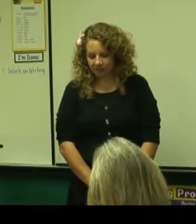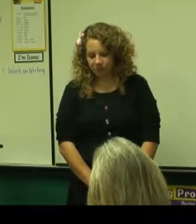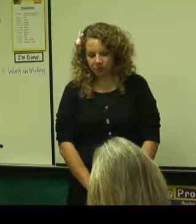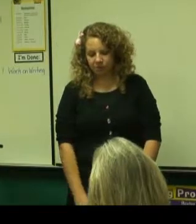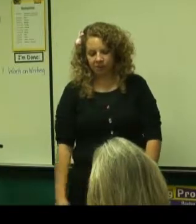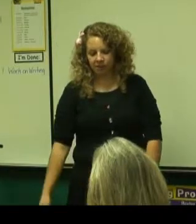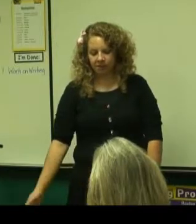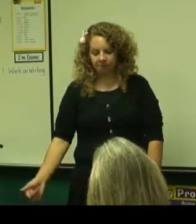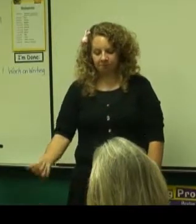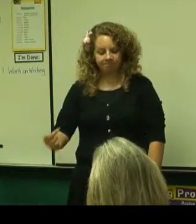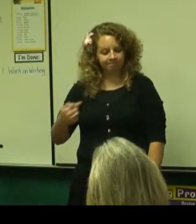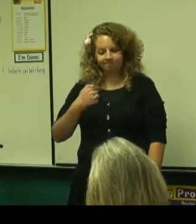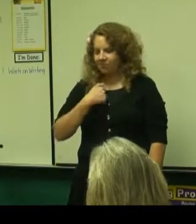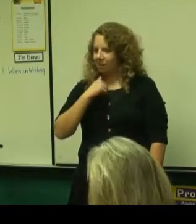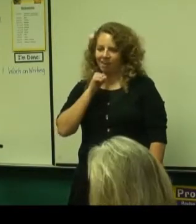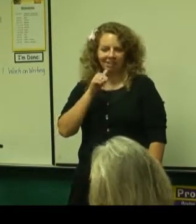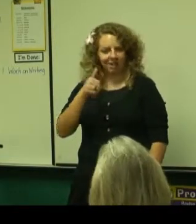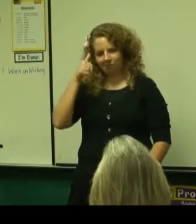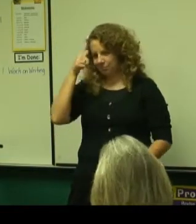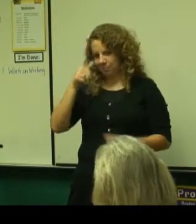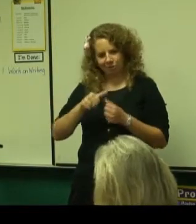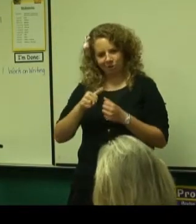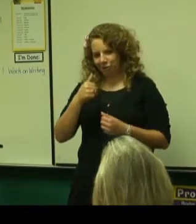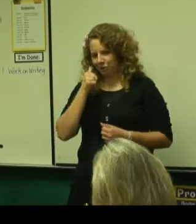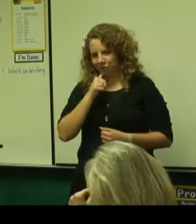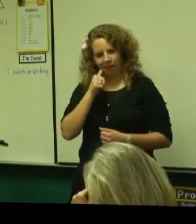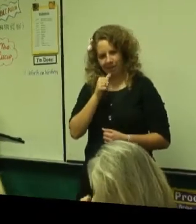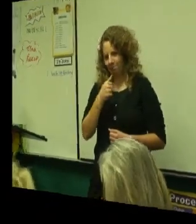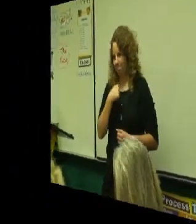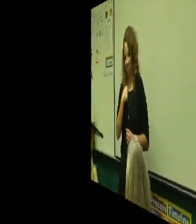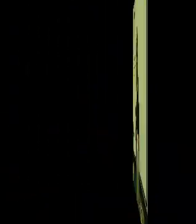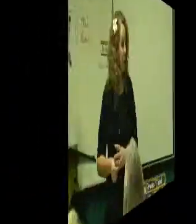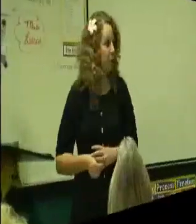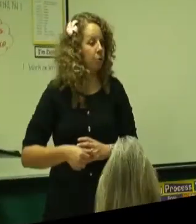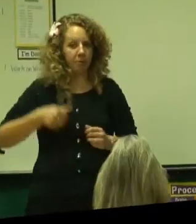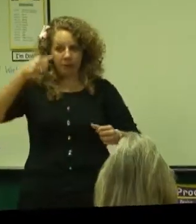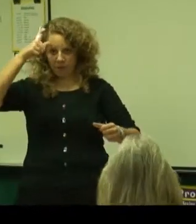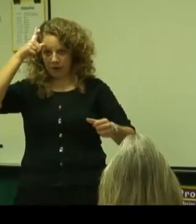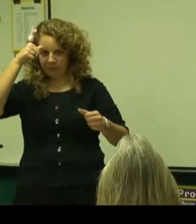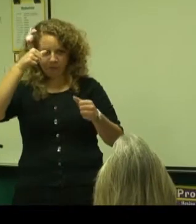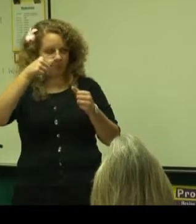So it would be, I not remember girl, Remember I. was this part? Remember.